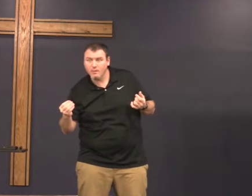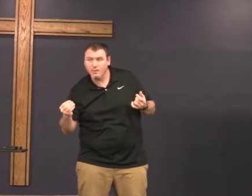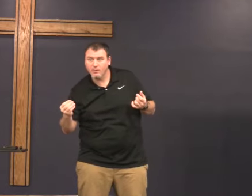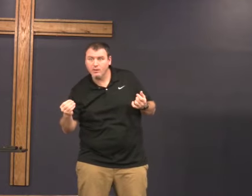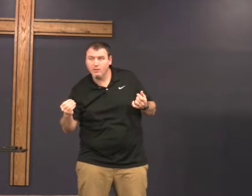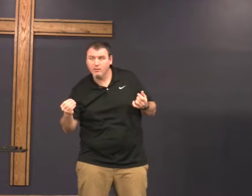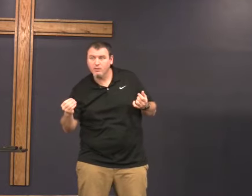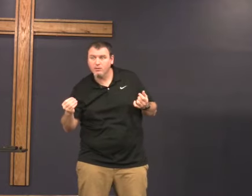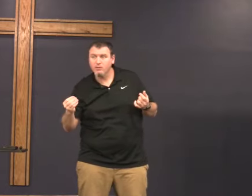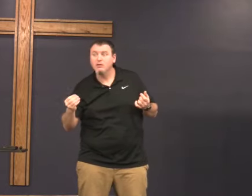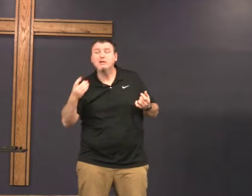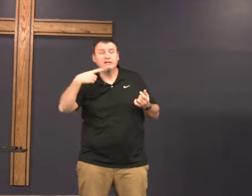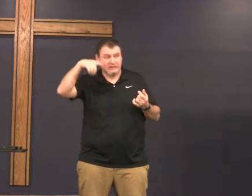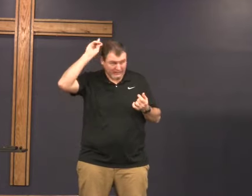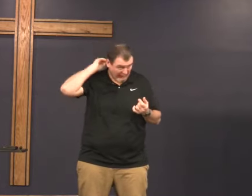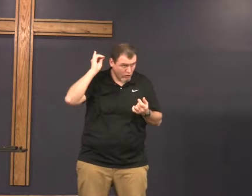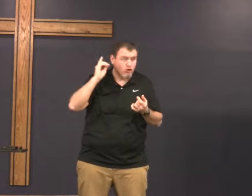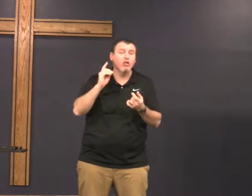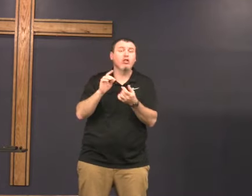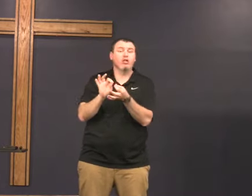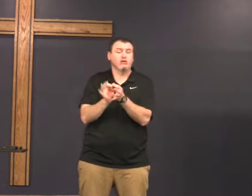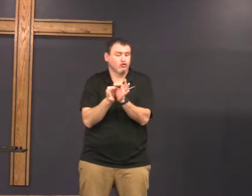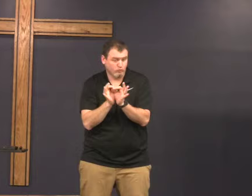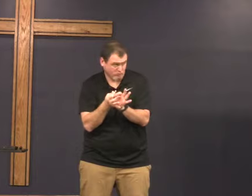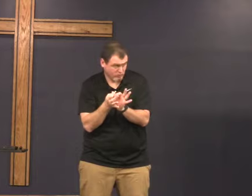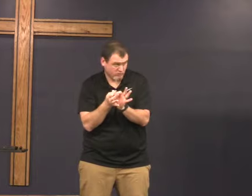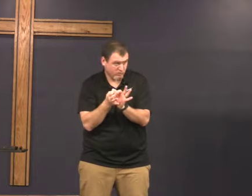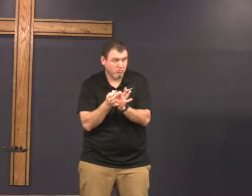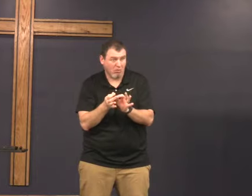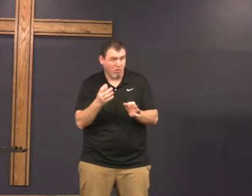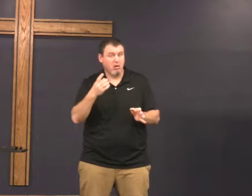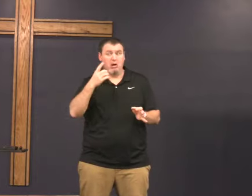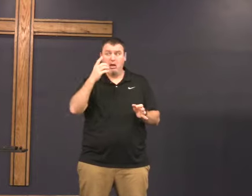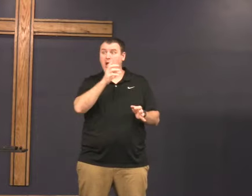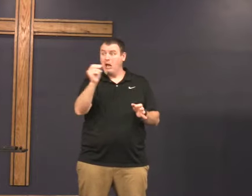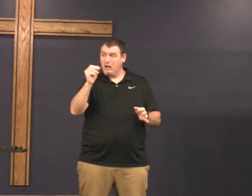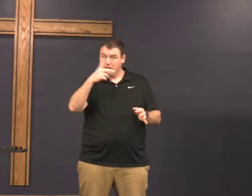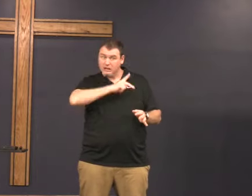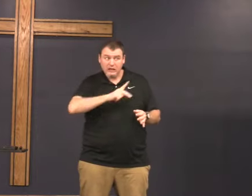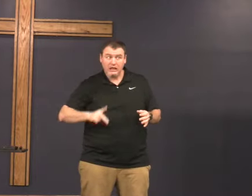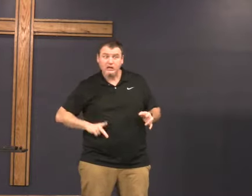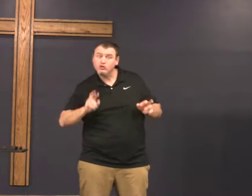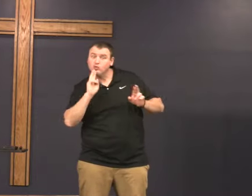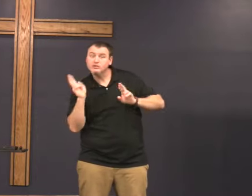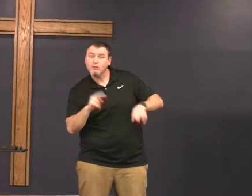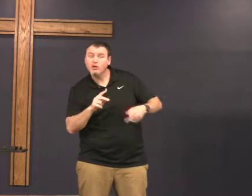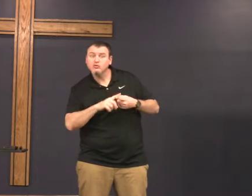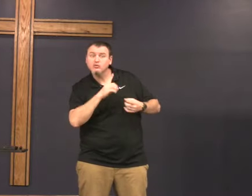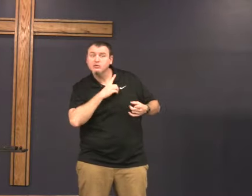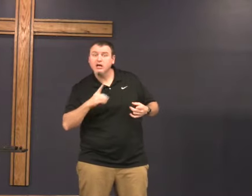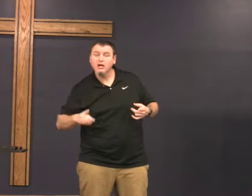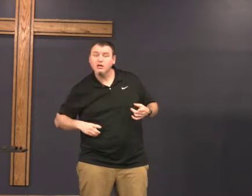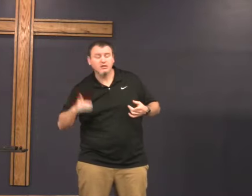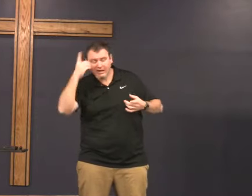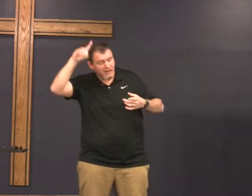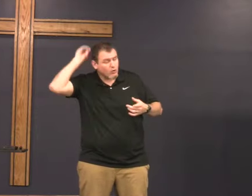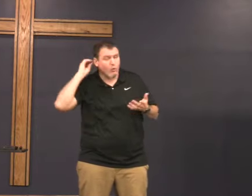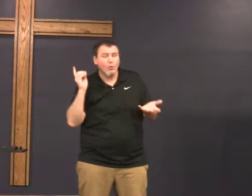kingdom in our hands, in the chapter 2, that's the dream, and again, no interpreter.